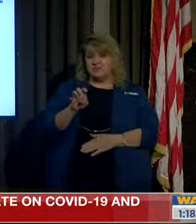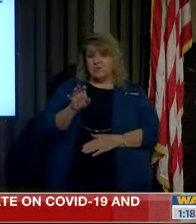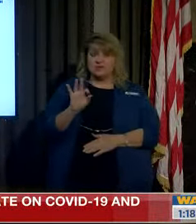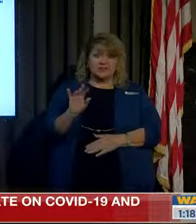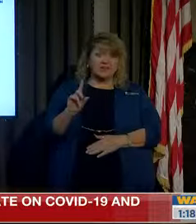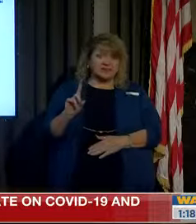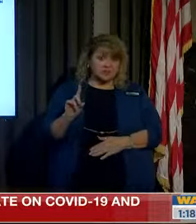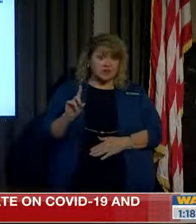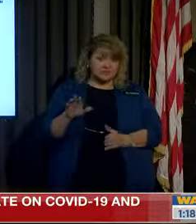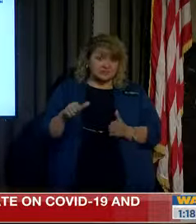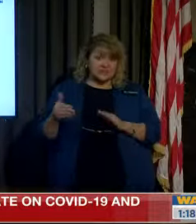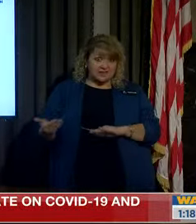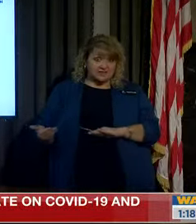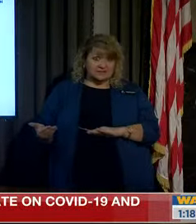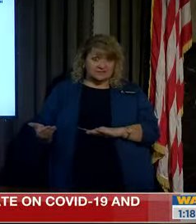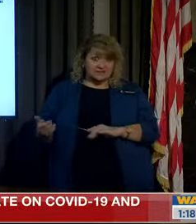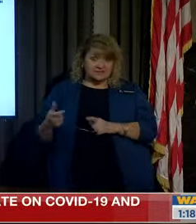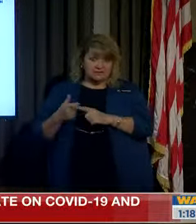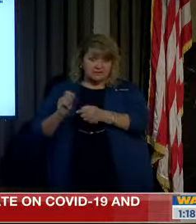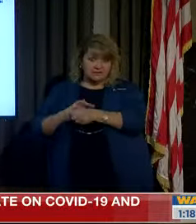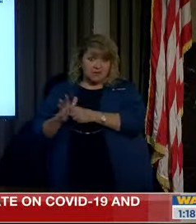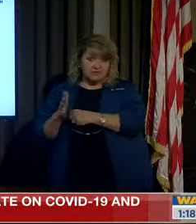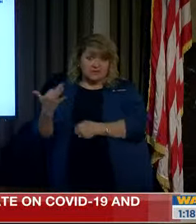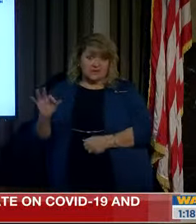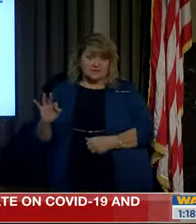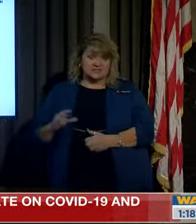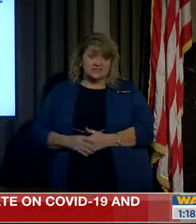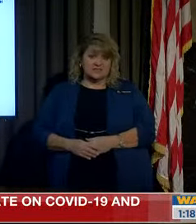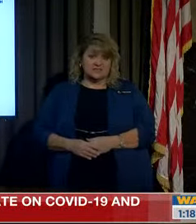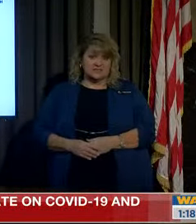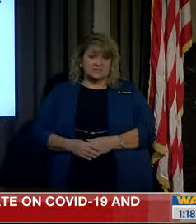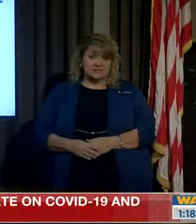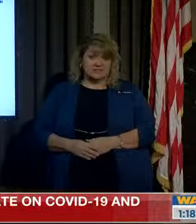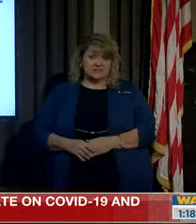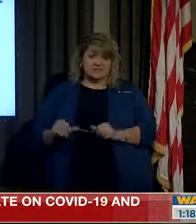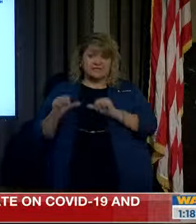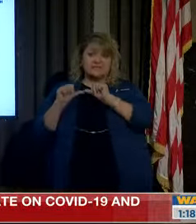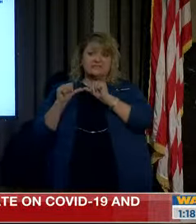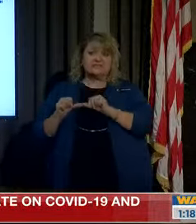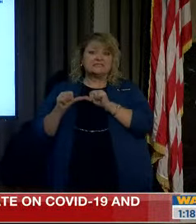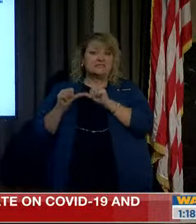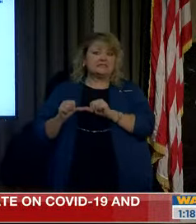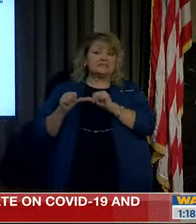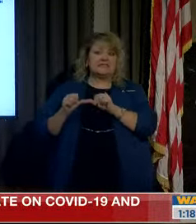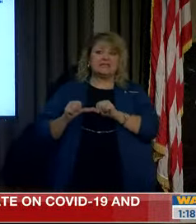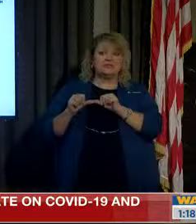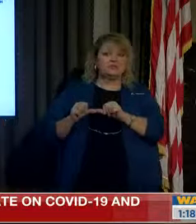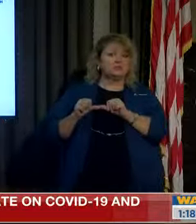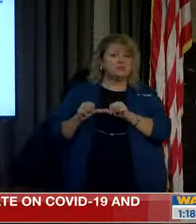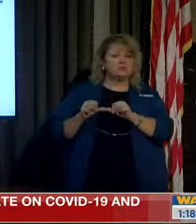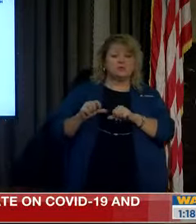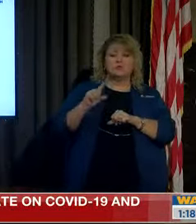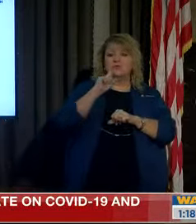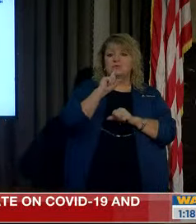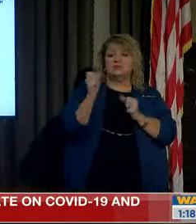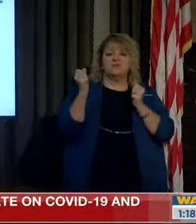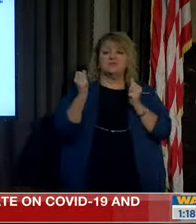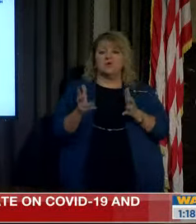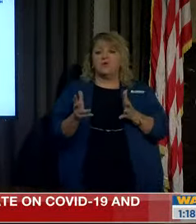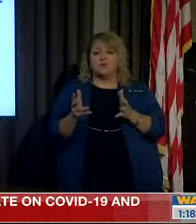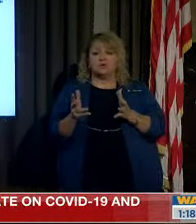1,491 deaths from COVID-19. This continues to be a real cause of morbidity and